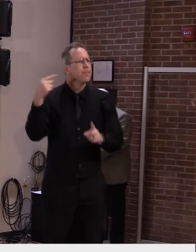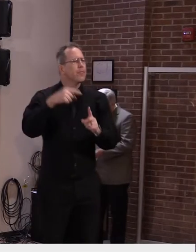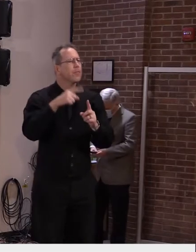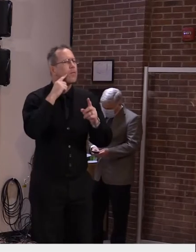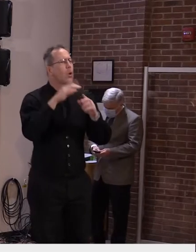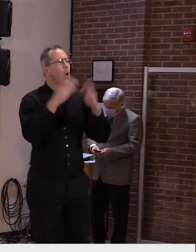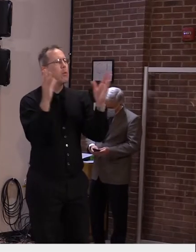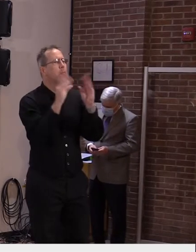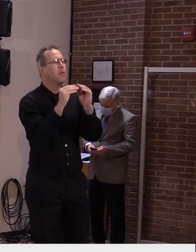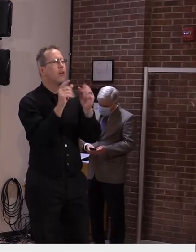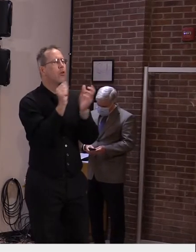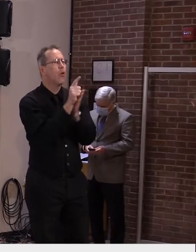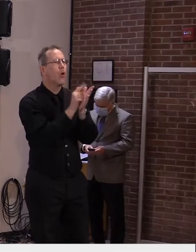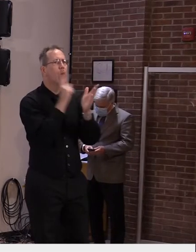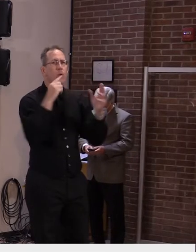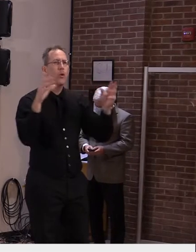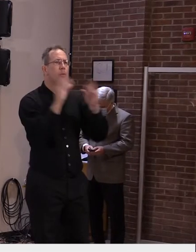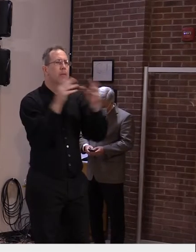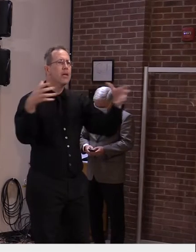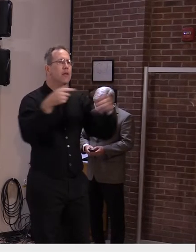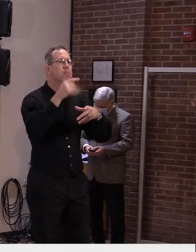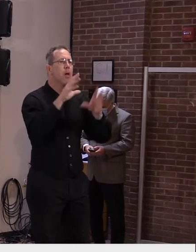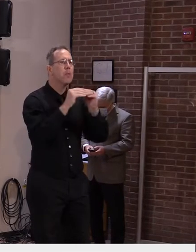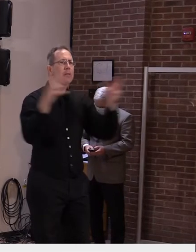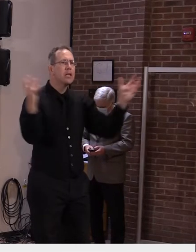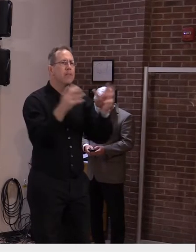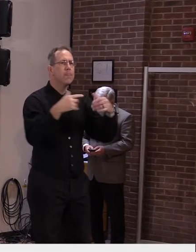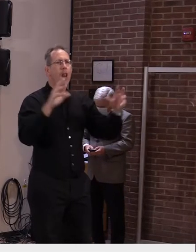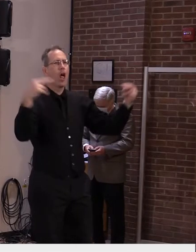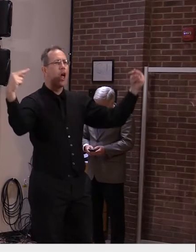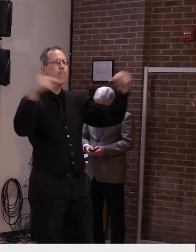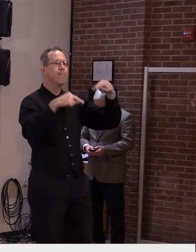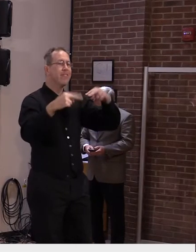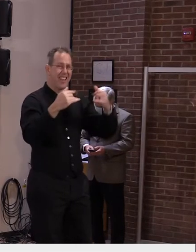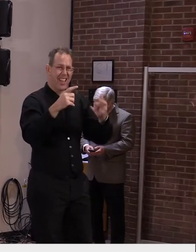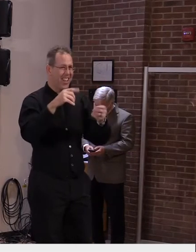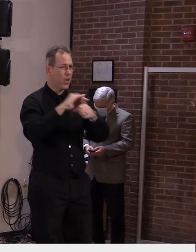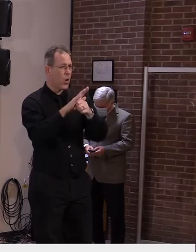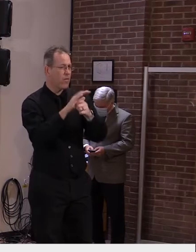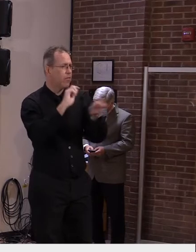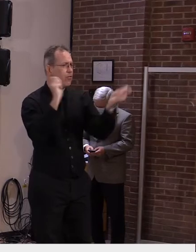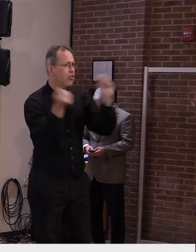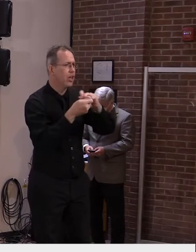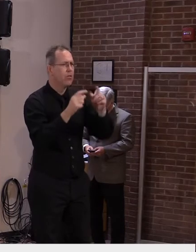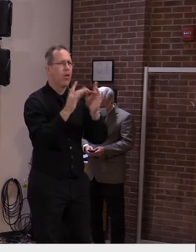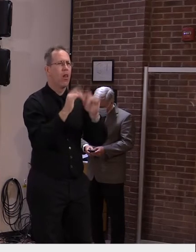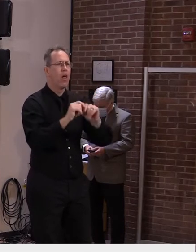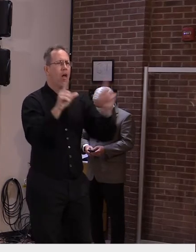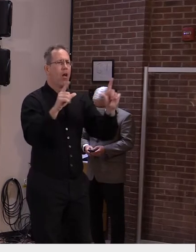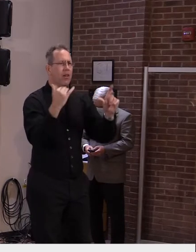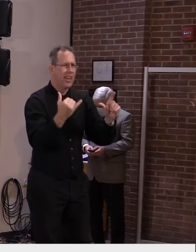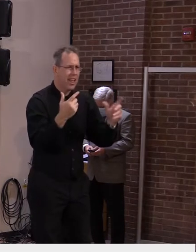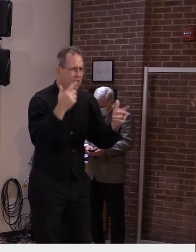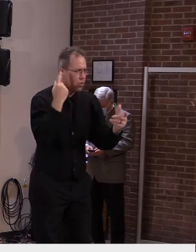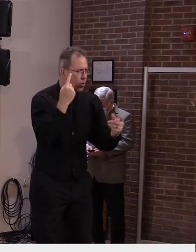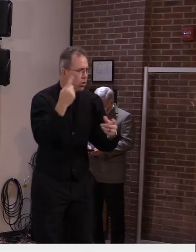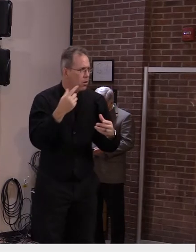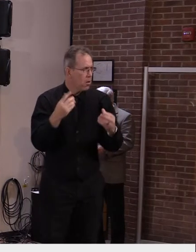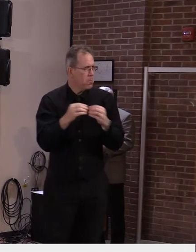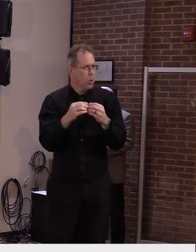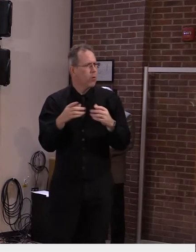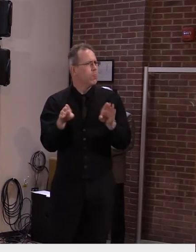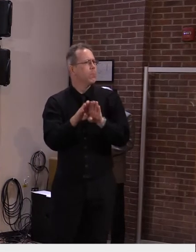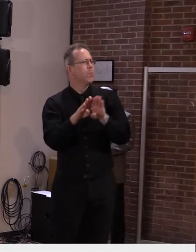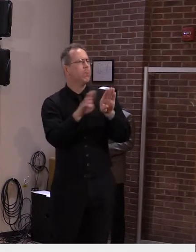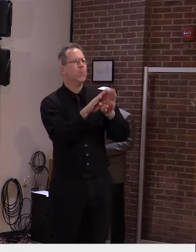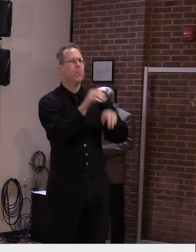allowed to meet with no public access, just digital access. Now boards are required